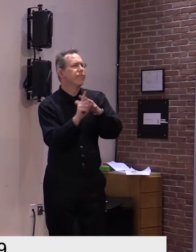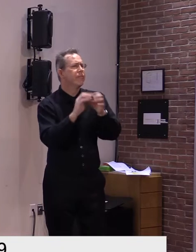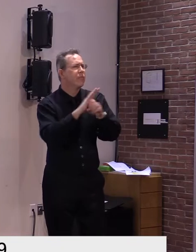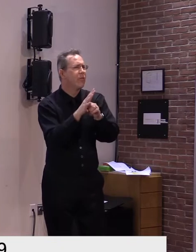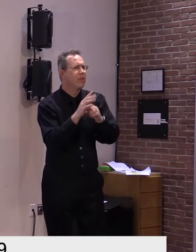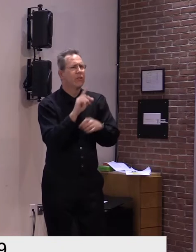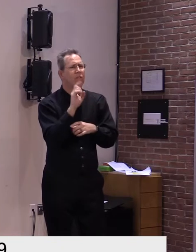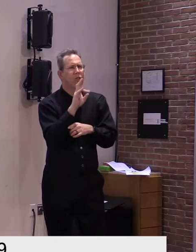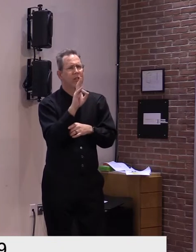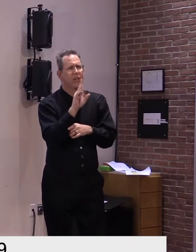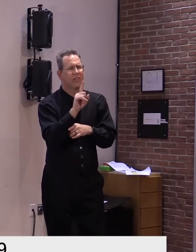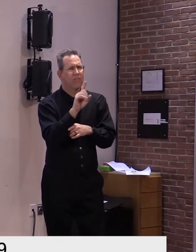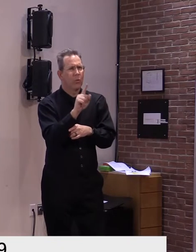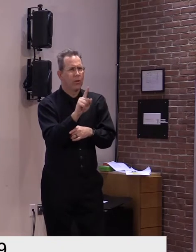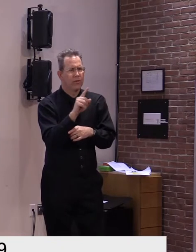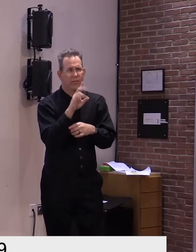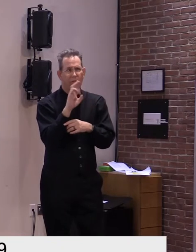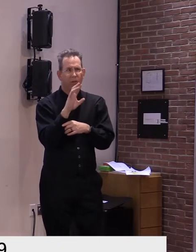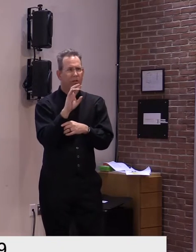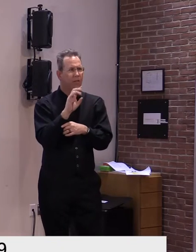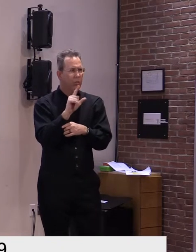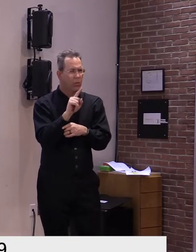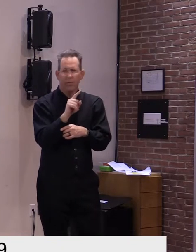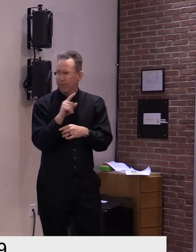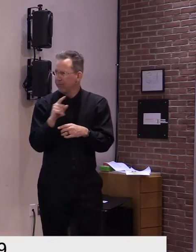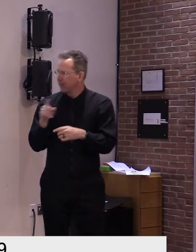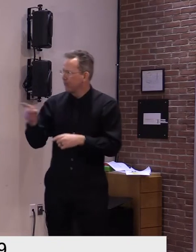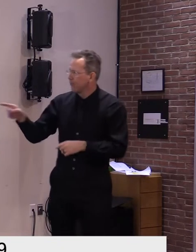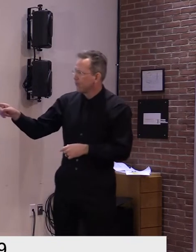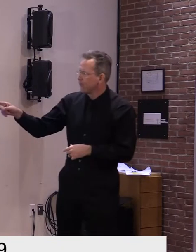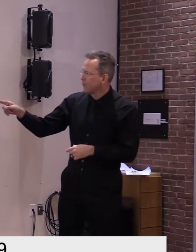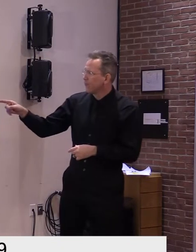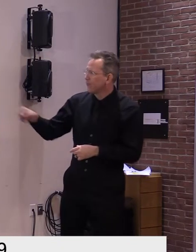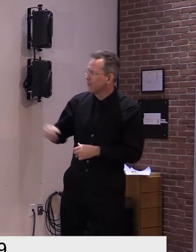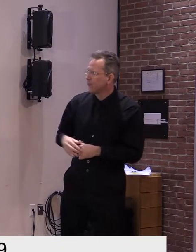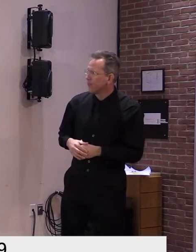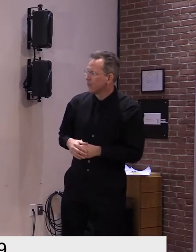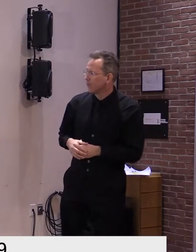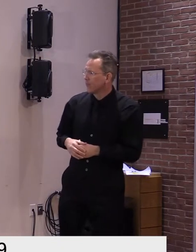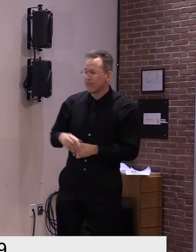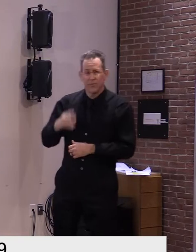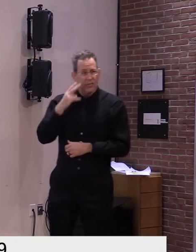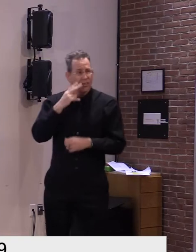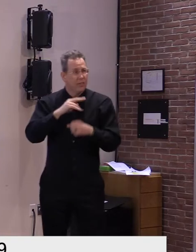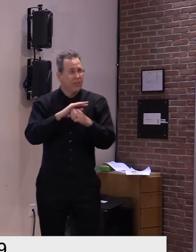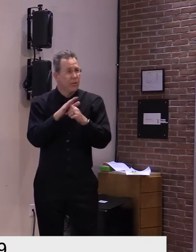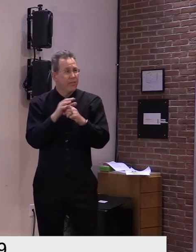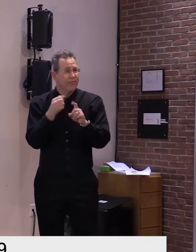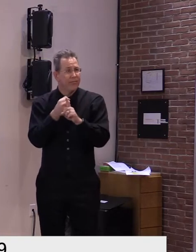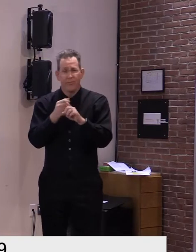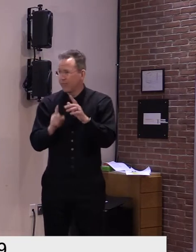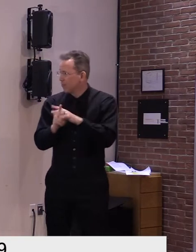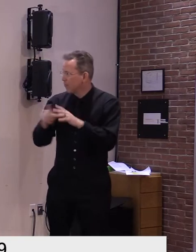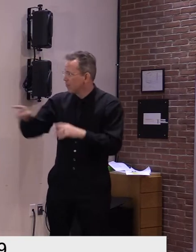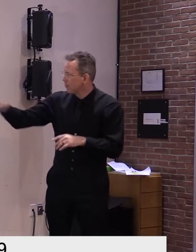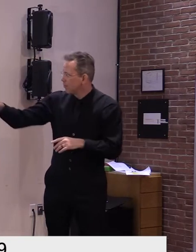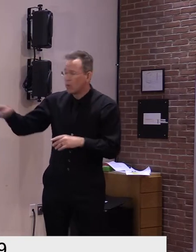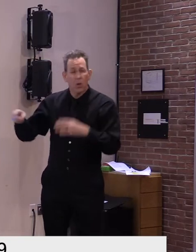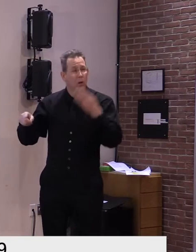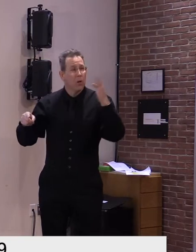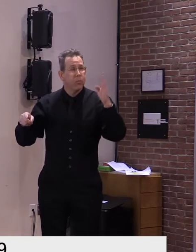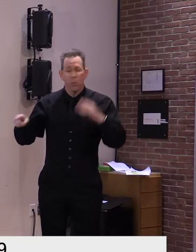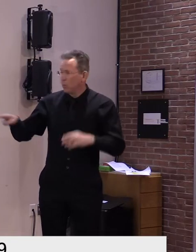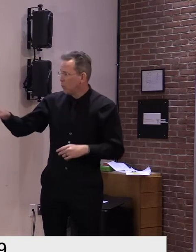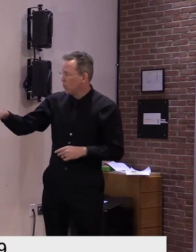today, Vermont passes the 17,000 total case threshold, which still represents the lowest aggregate number of cases